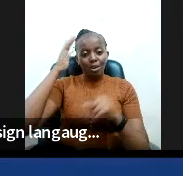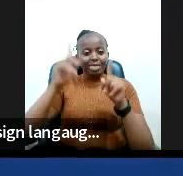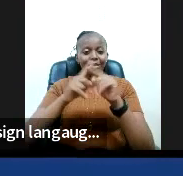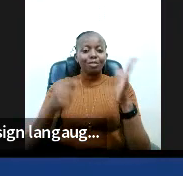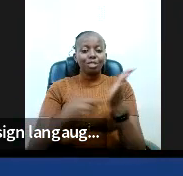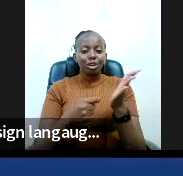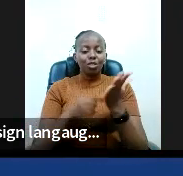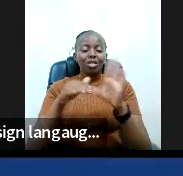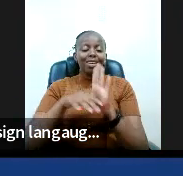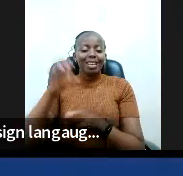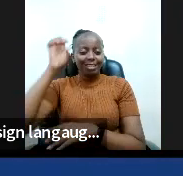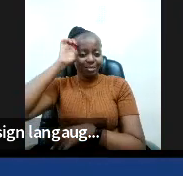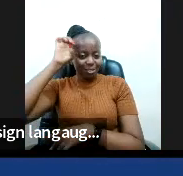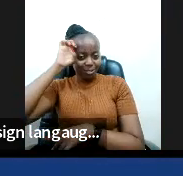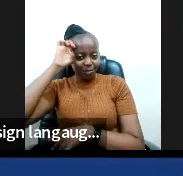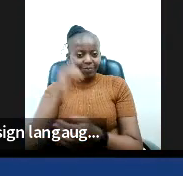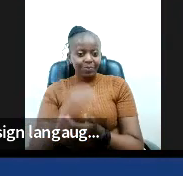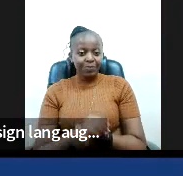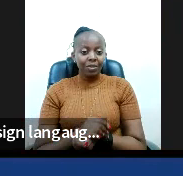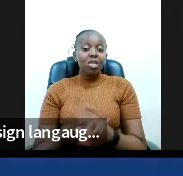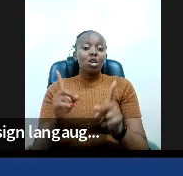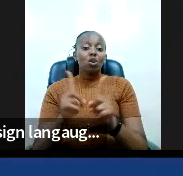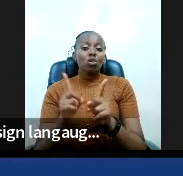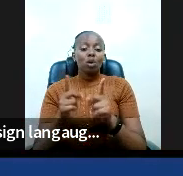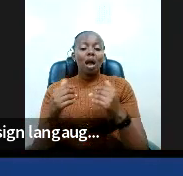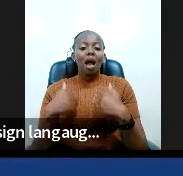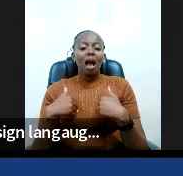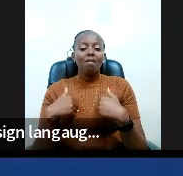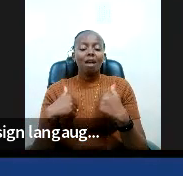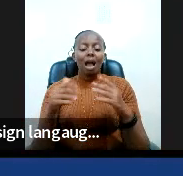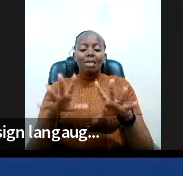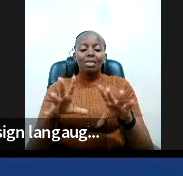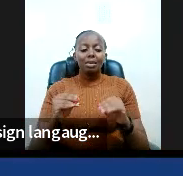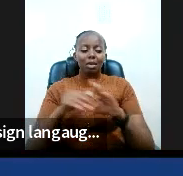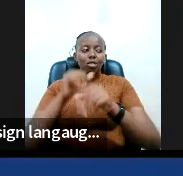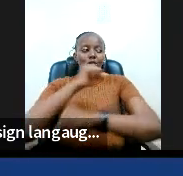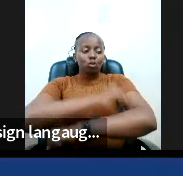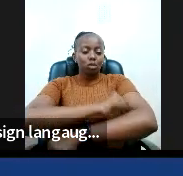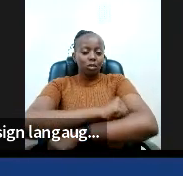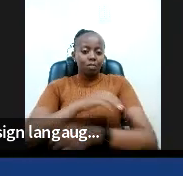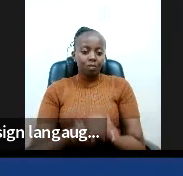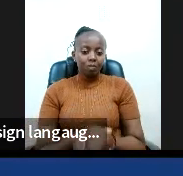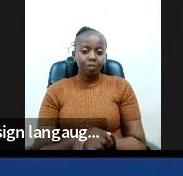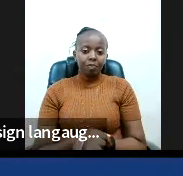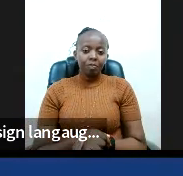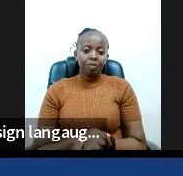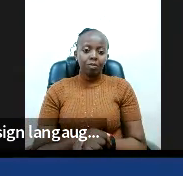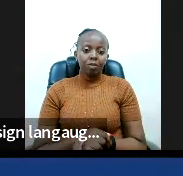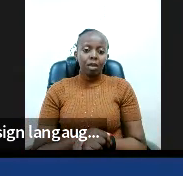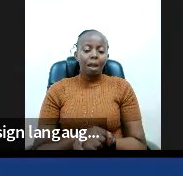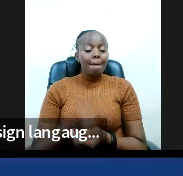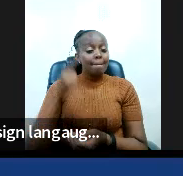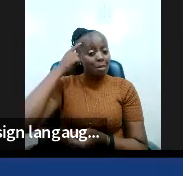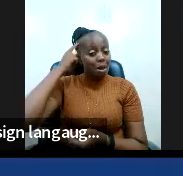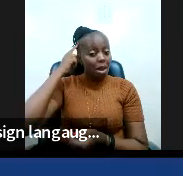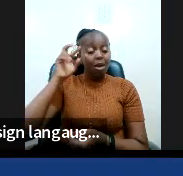in education and drive its adoption in schools. Black Rhino is